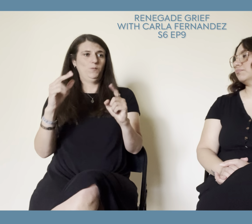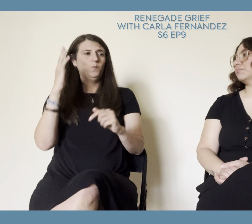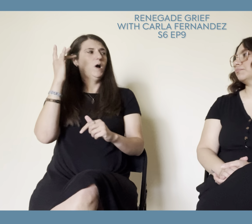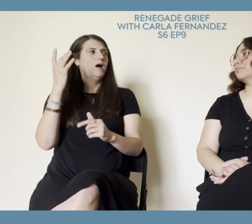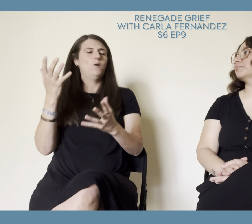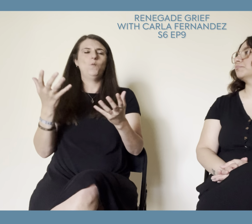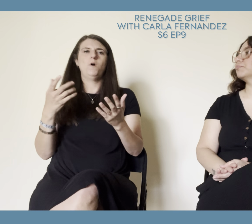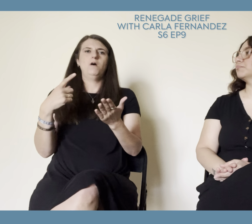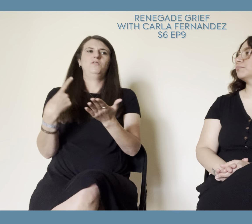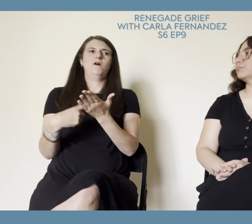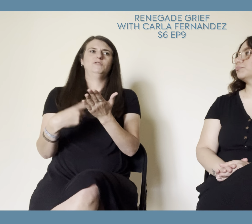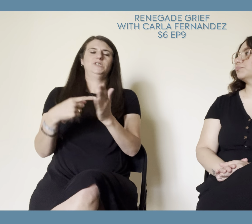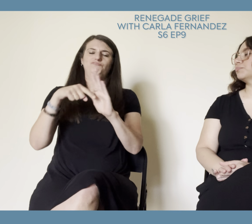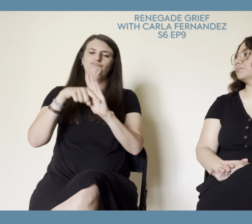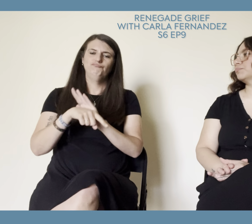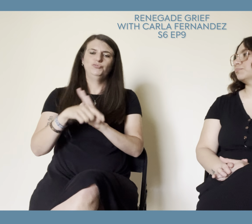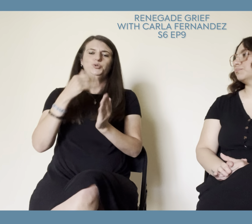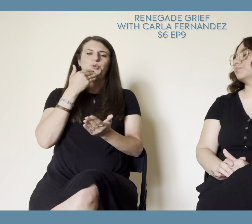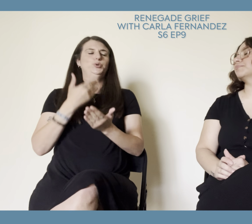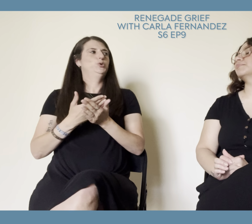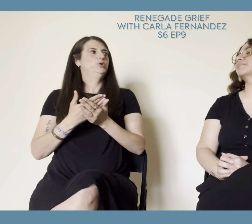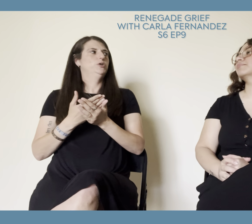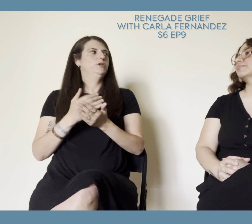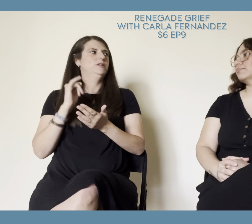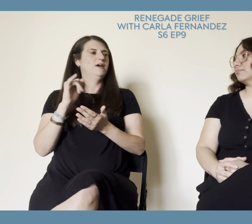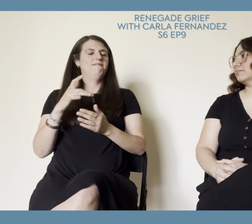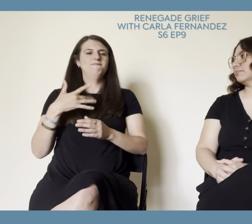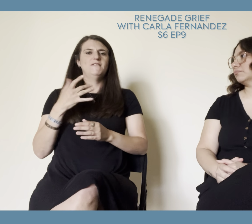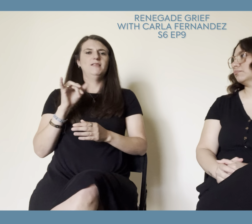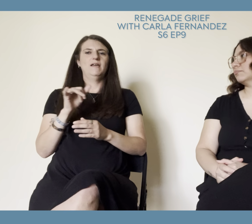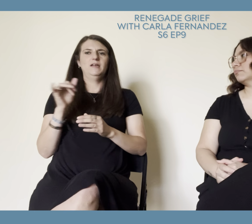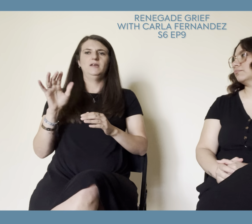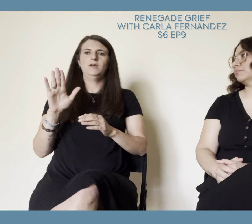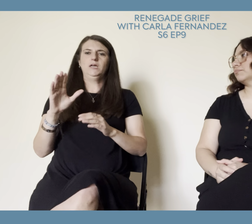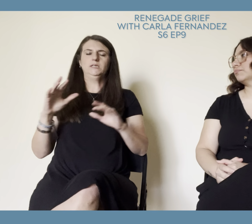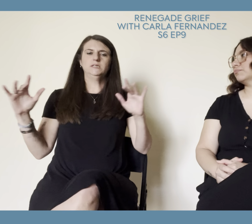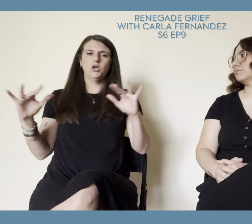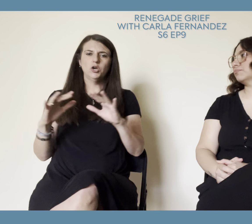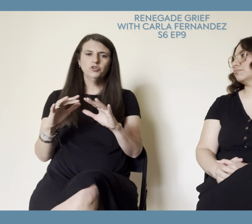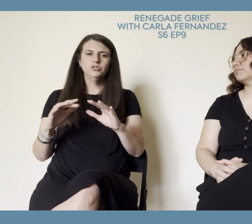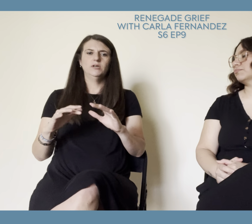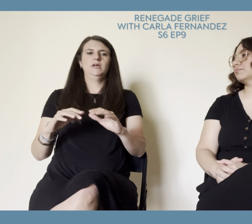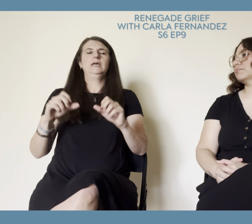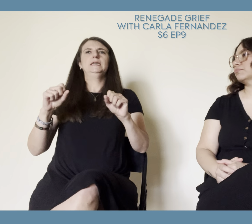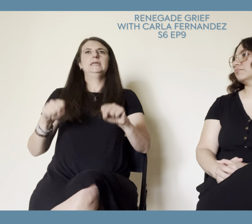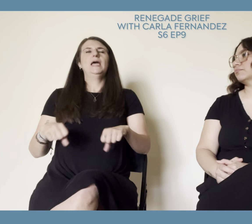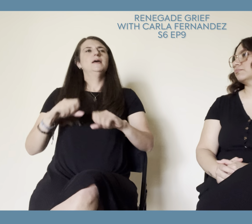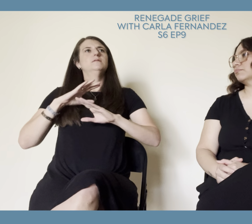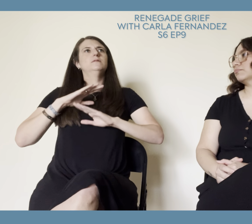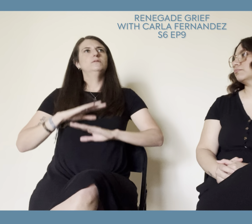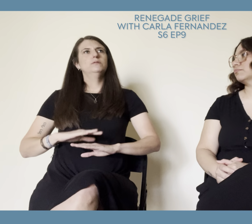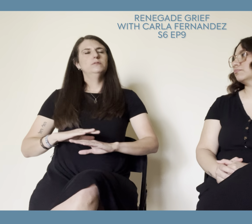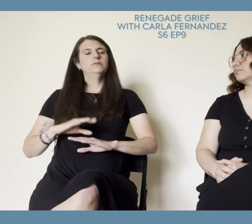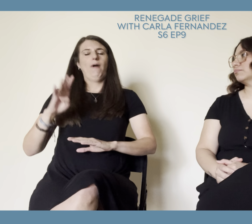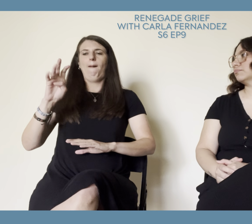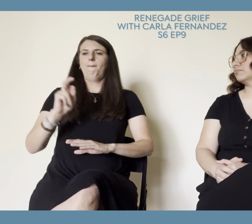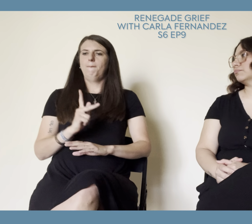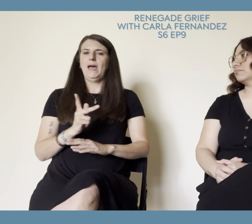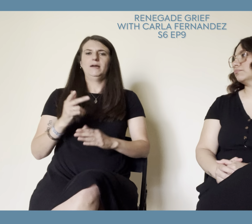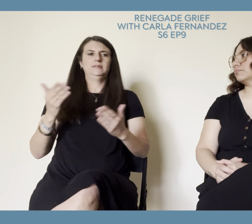conversation. That felt like his congregation or his church or the place where he could really kind of exhale and really return to presence. And the older I get, the